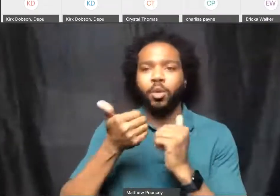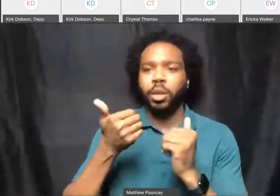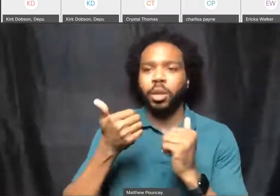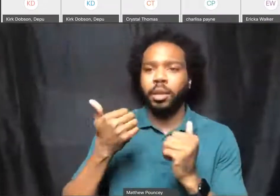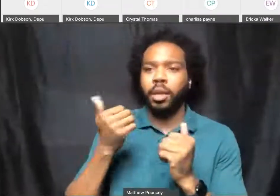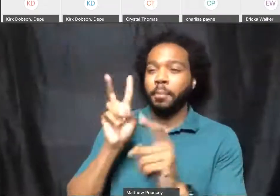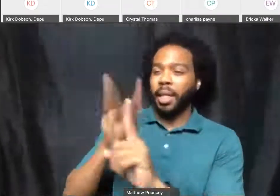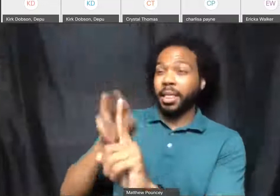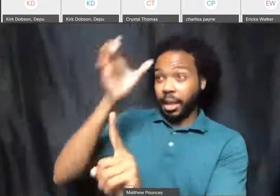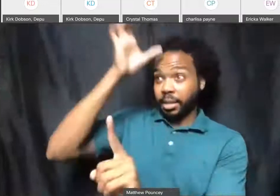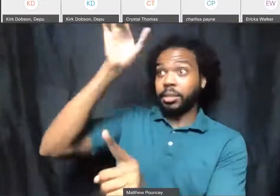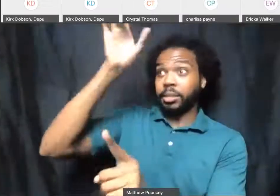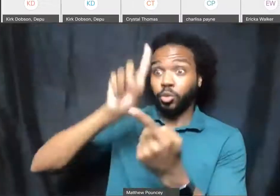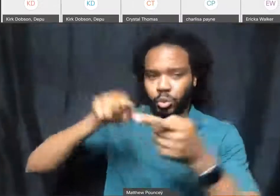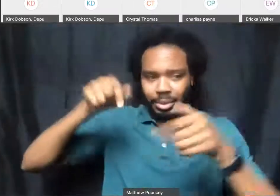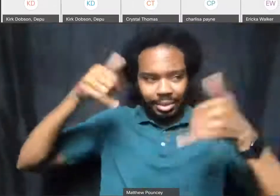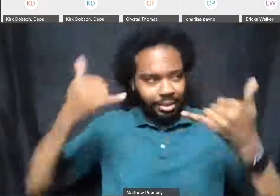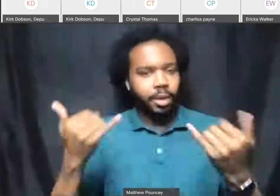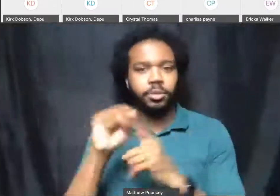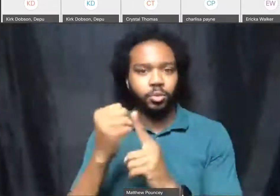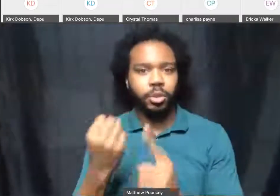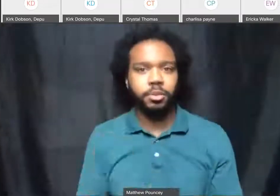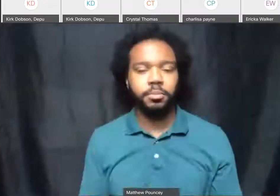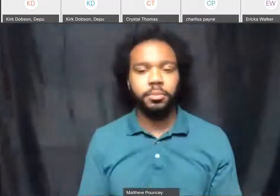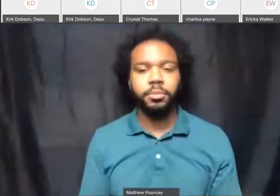our current circumstance?